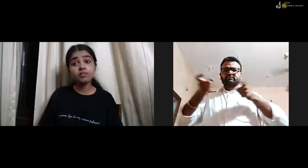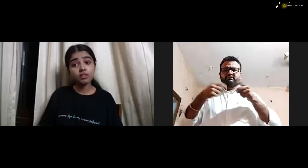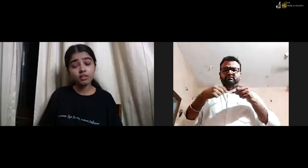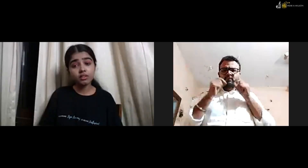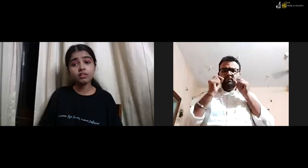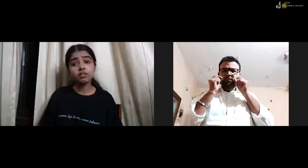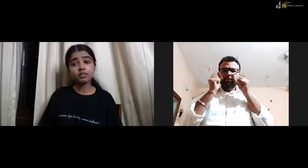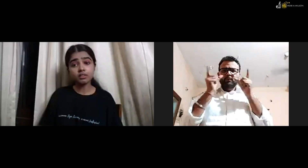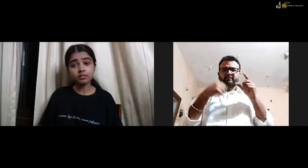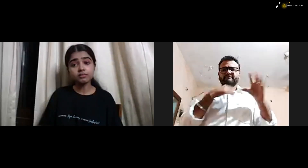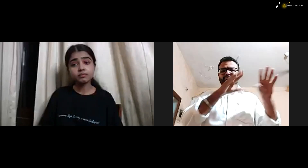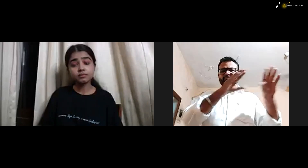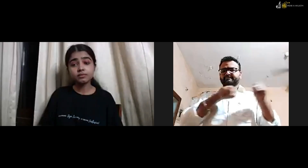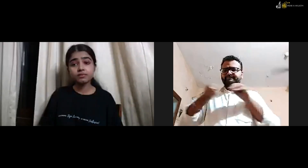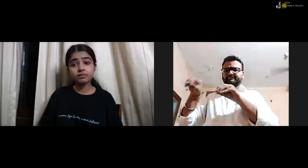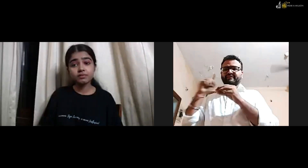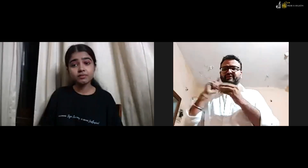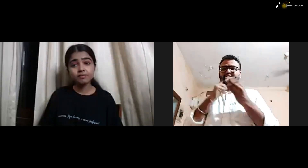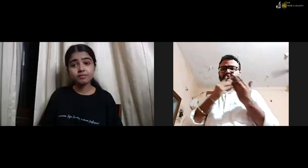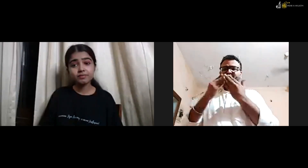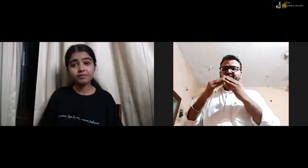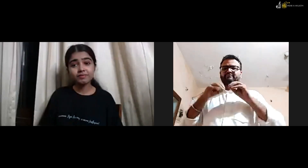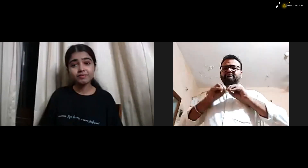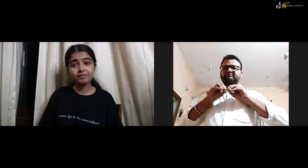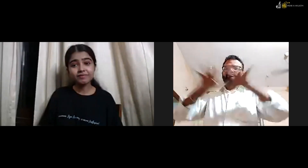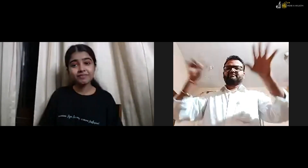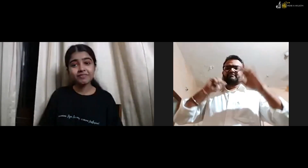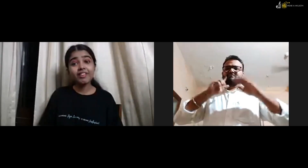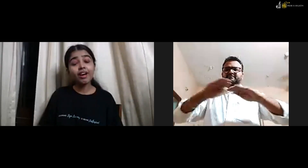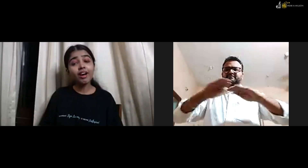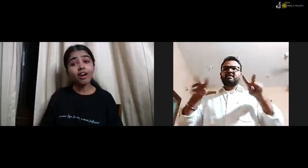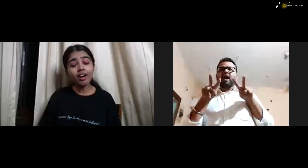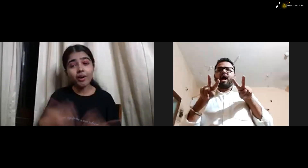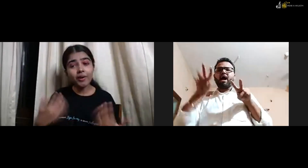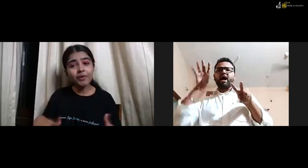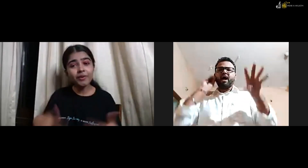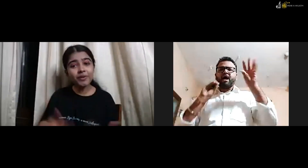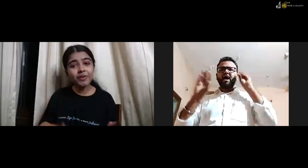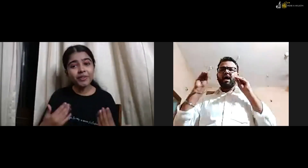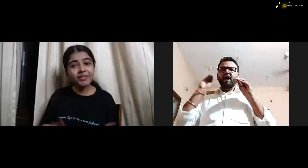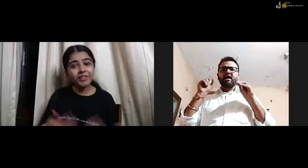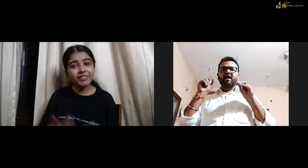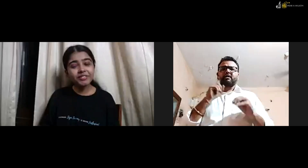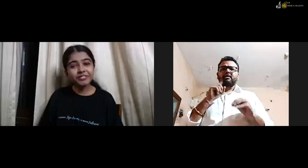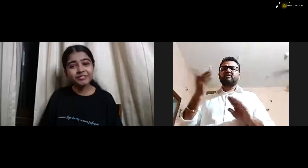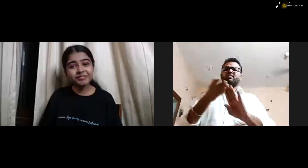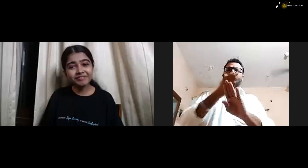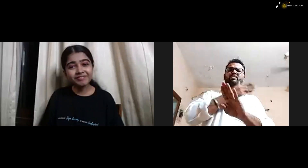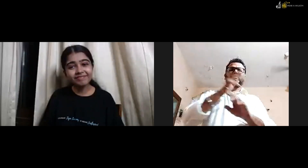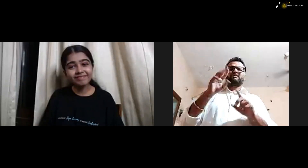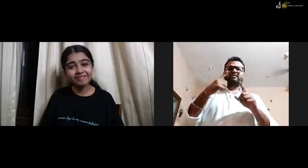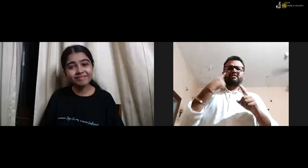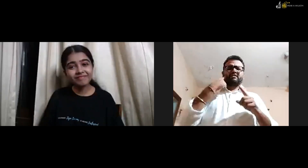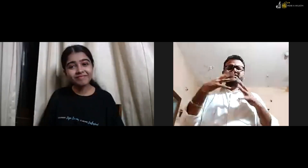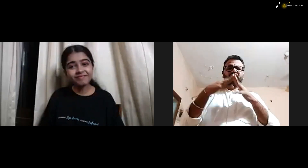were shocked that when you released the video related to the deaf history, that we had the king and all, and people learn about